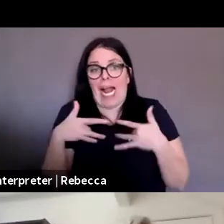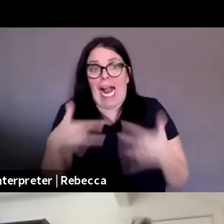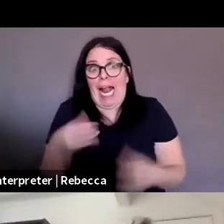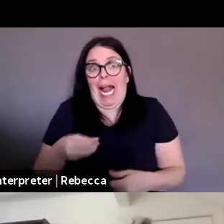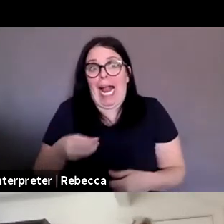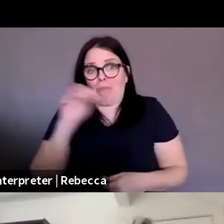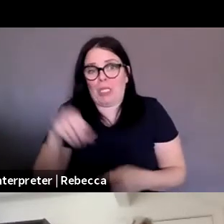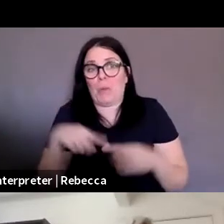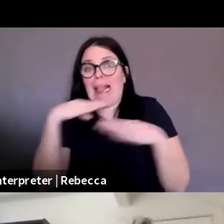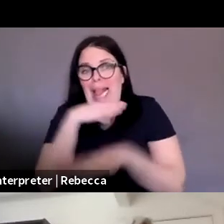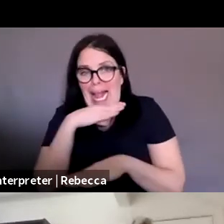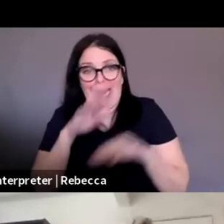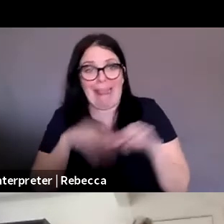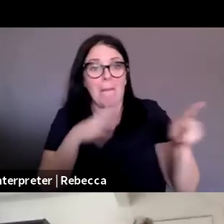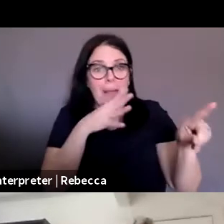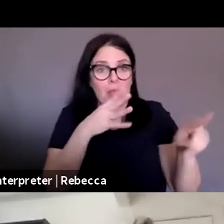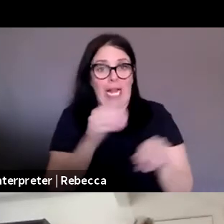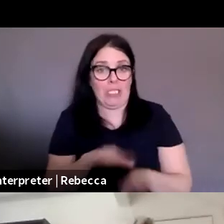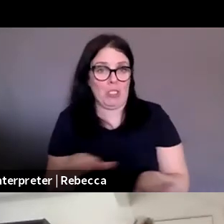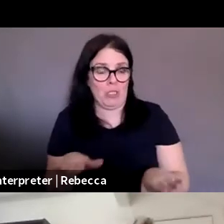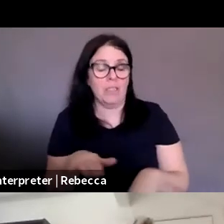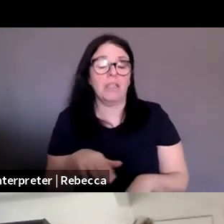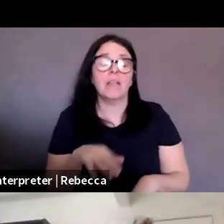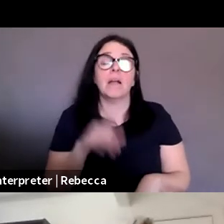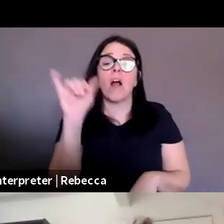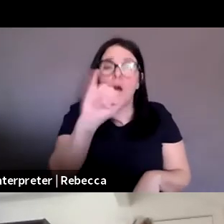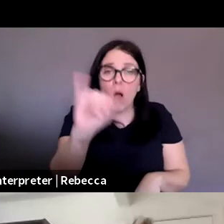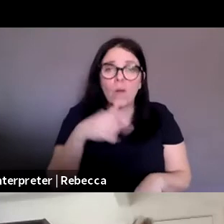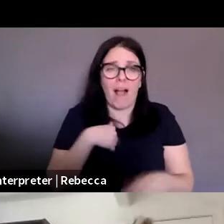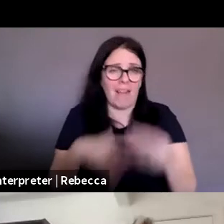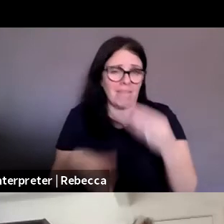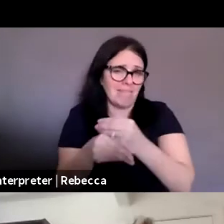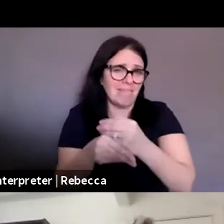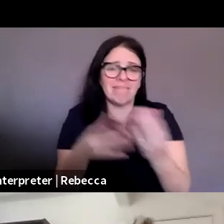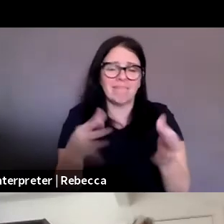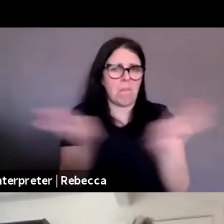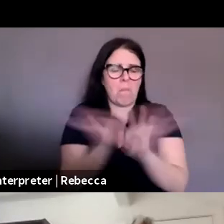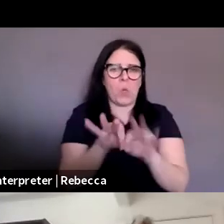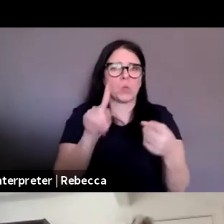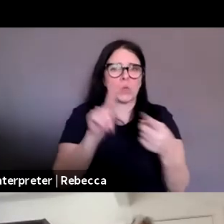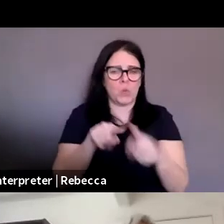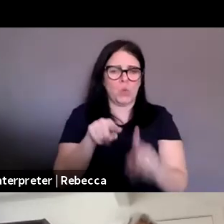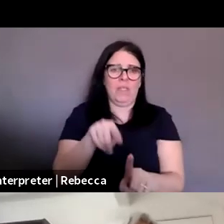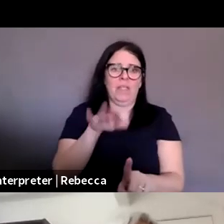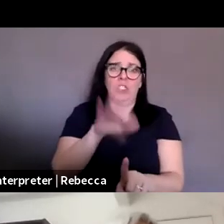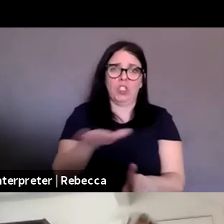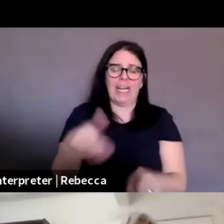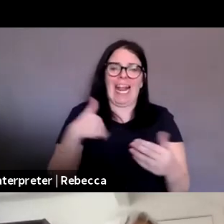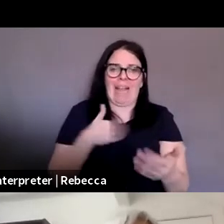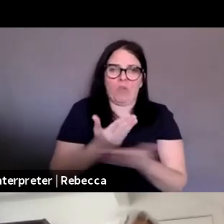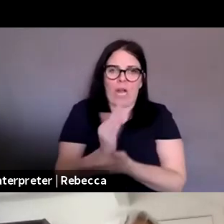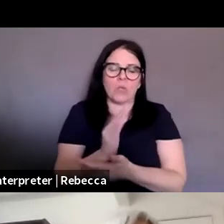I would also add that actually children have the right to be listened to and to be protected. So I would argue that actually